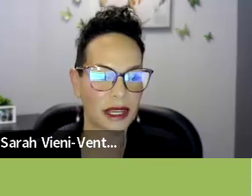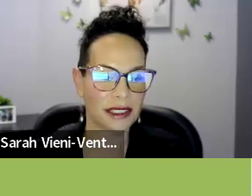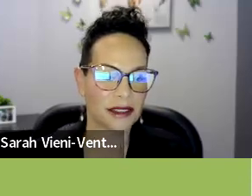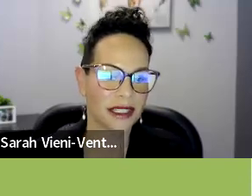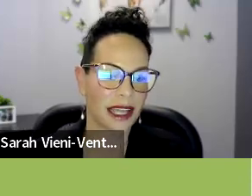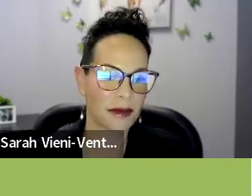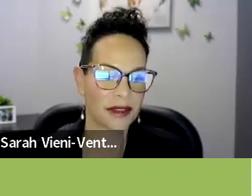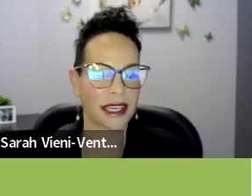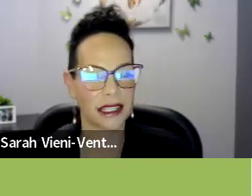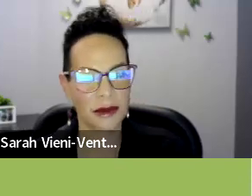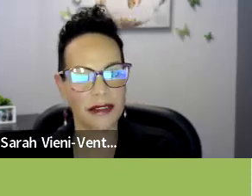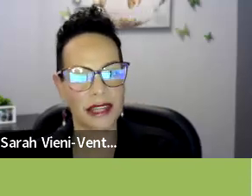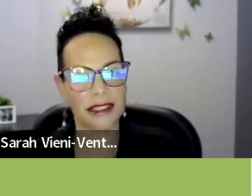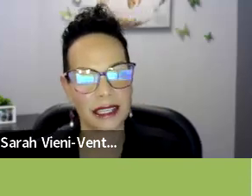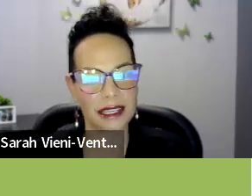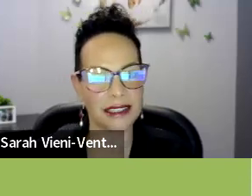for